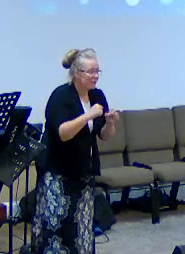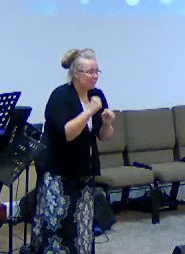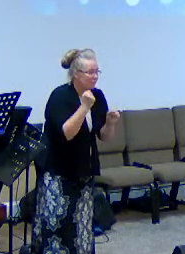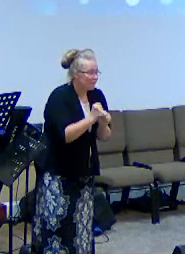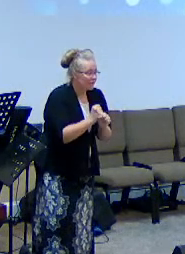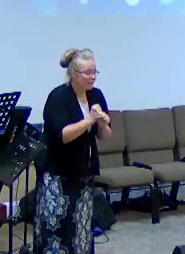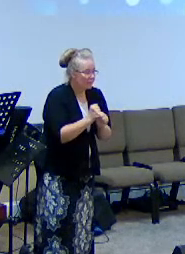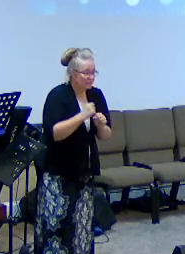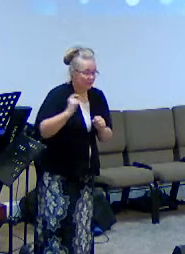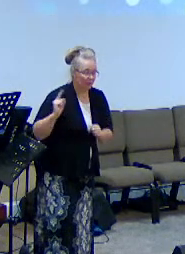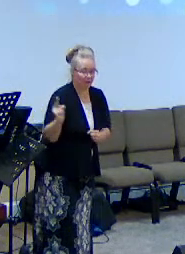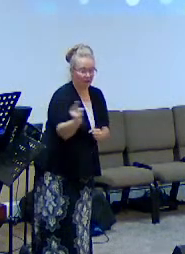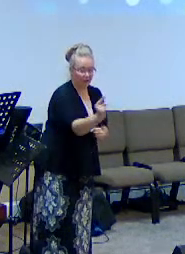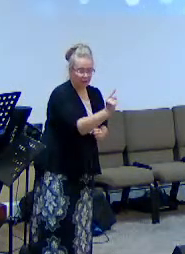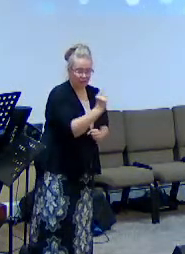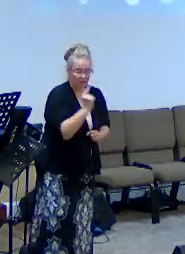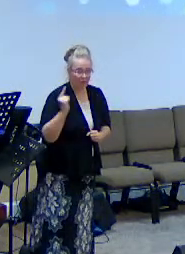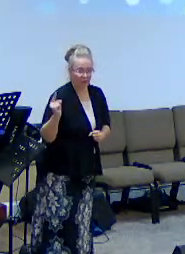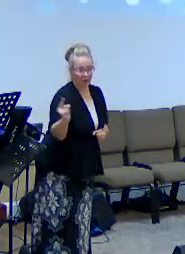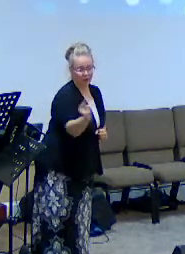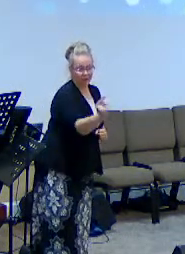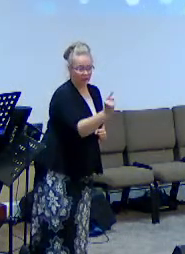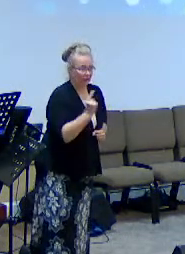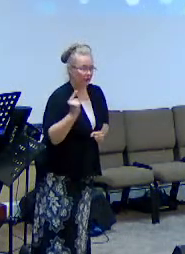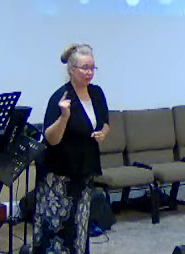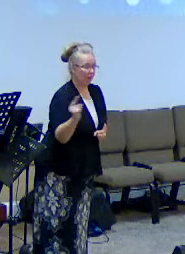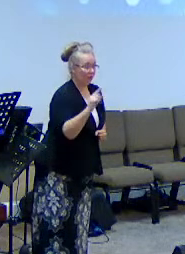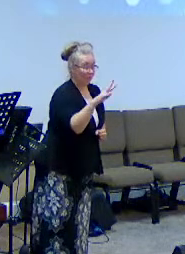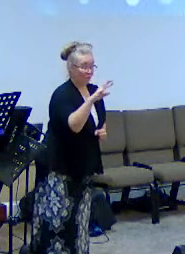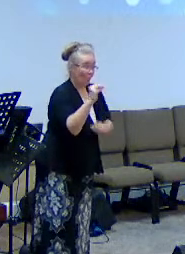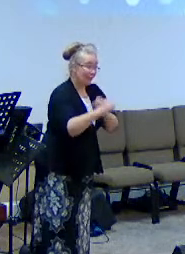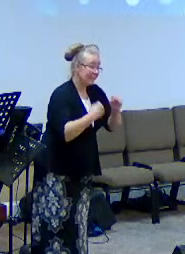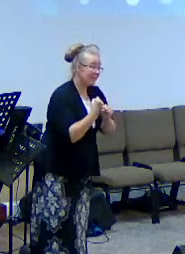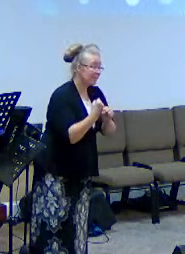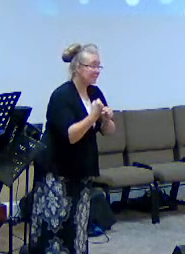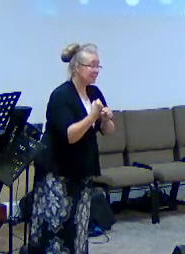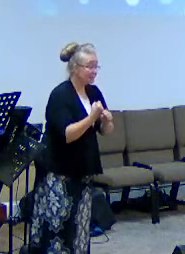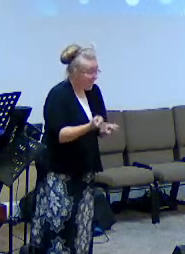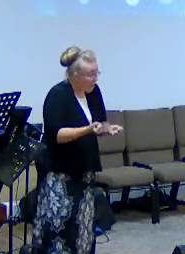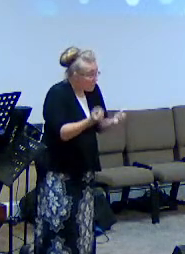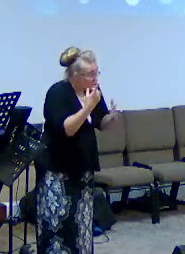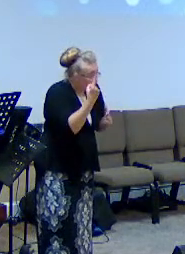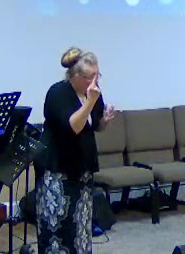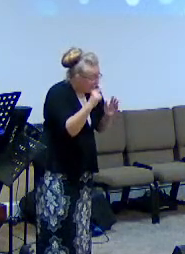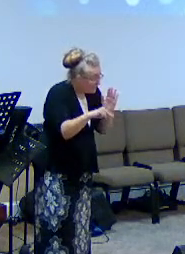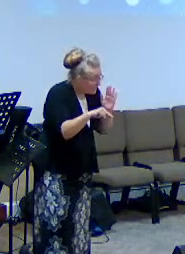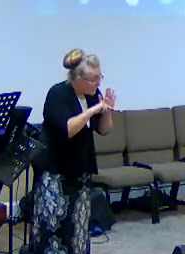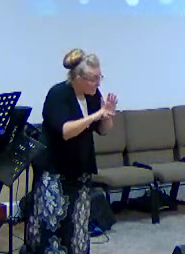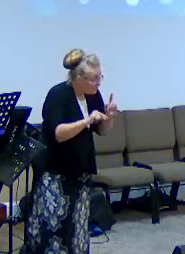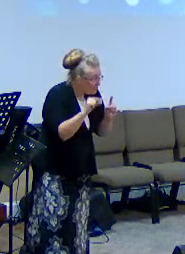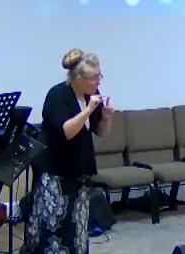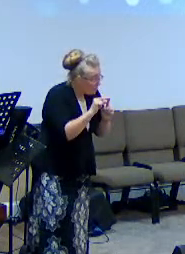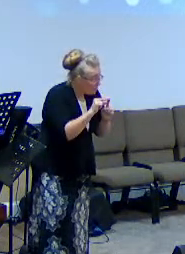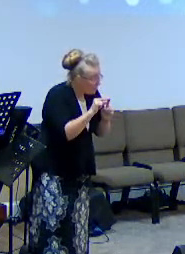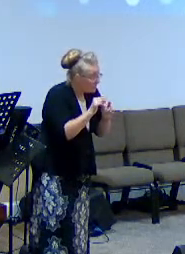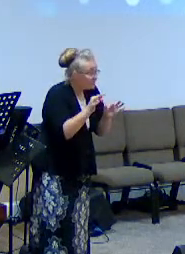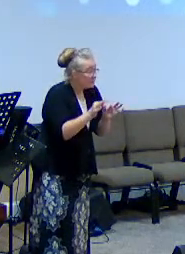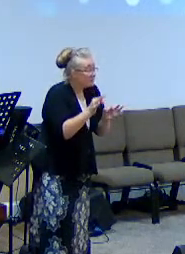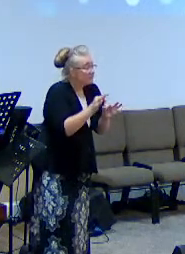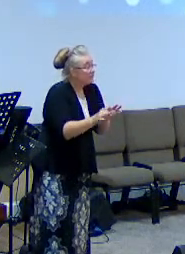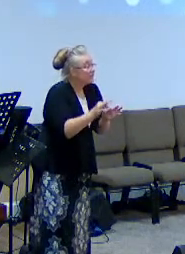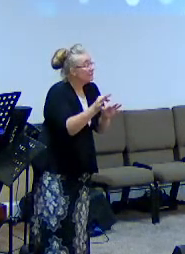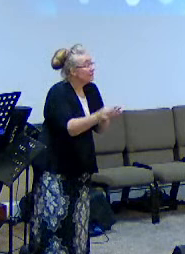wander in the wilderness for 40 years. That's how much one negative word can postpone